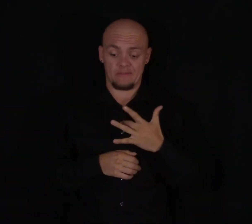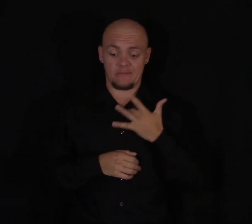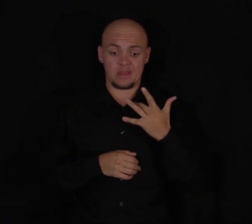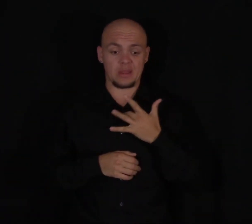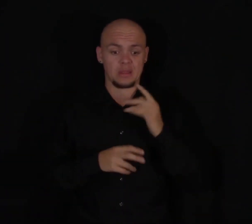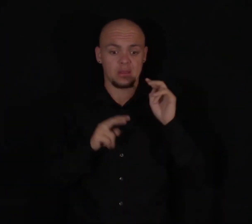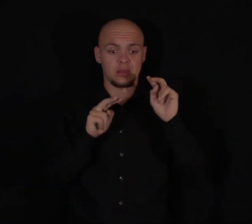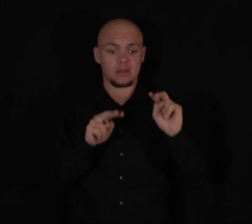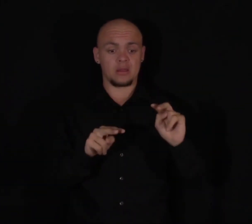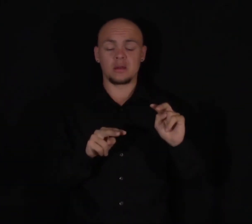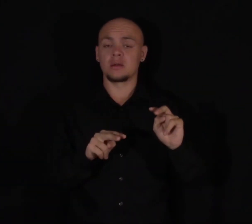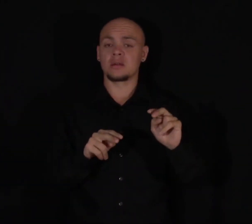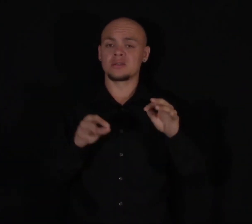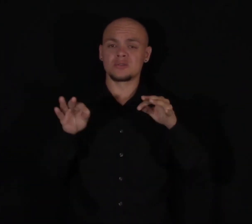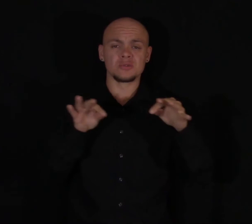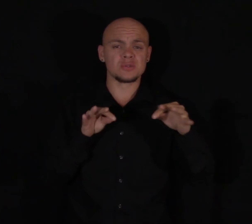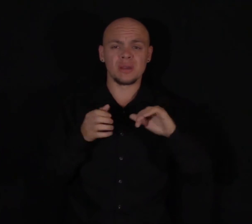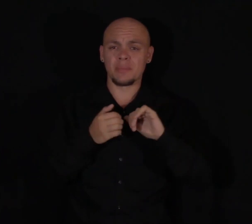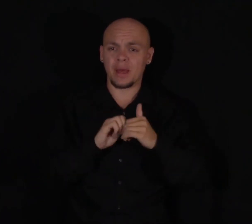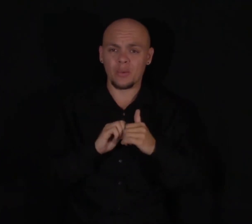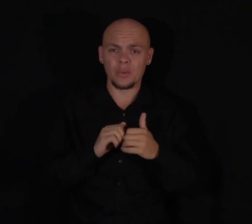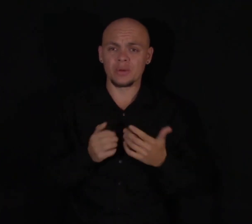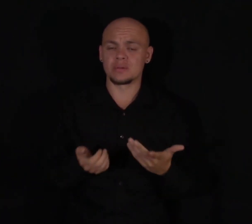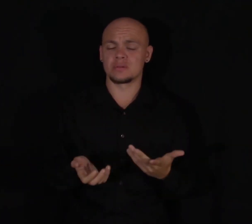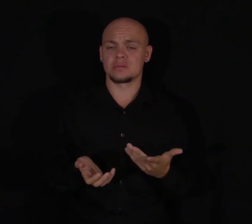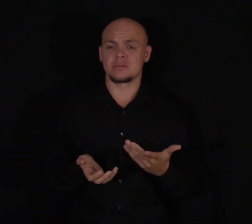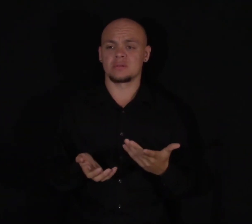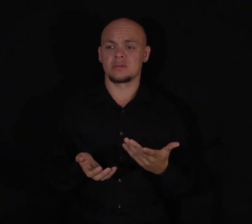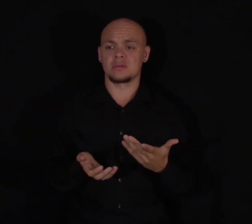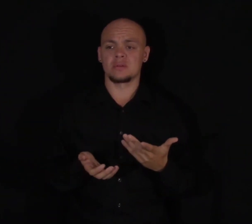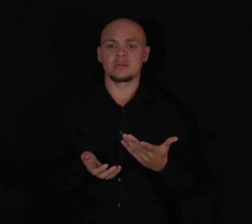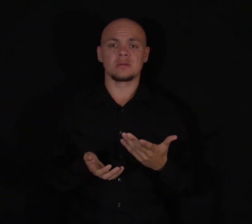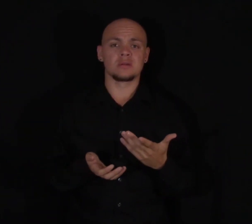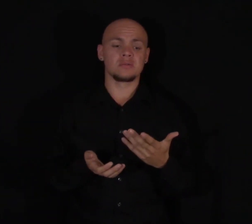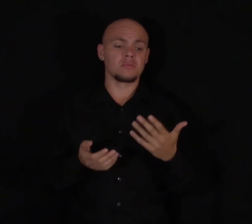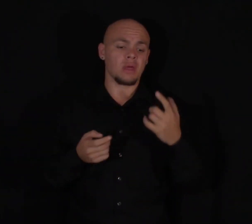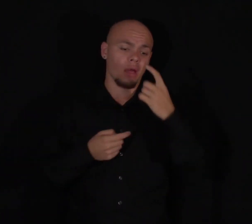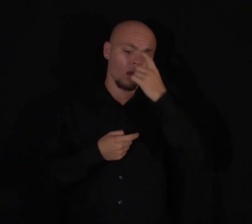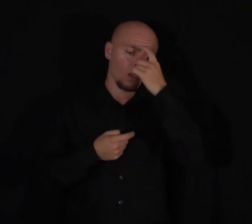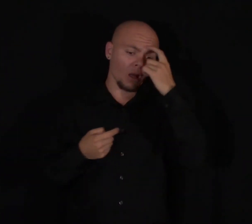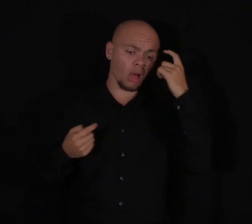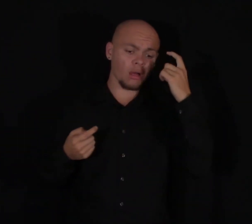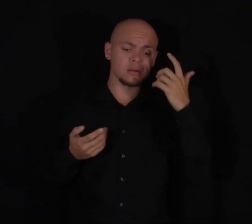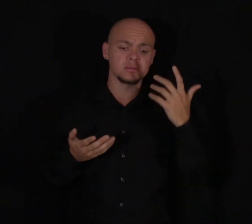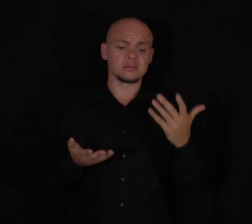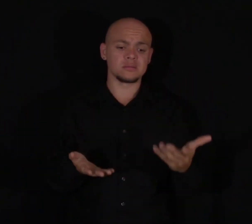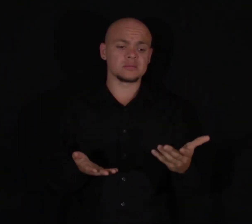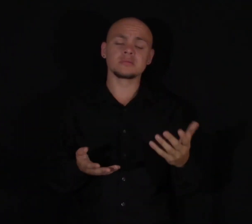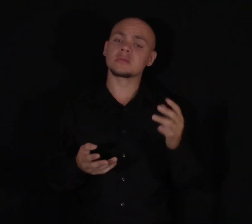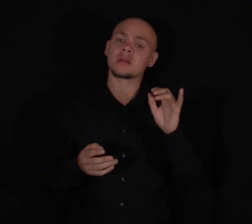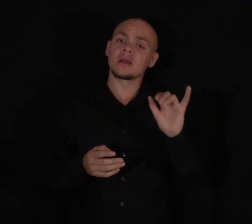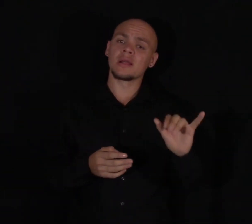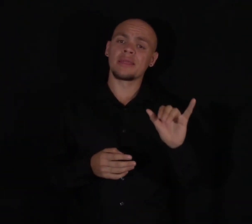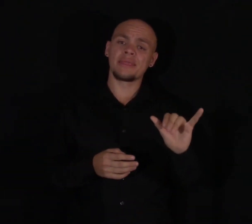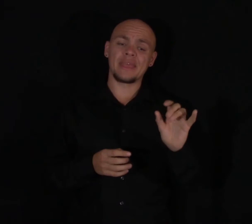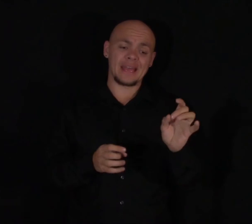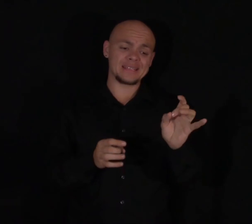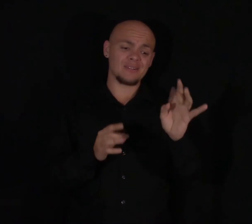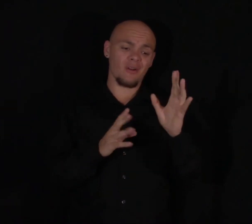it? I feel yet parched with horror, nor can I reflect on that terrible moment without